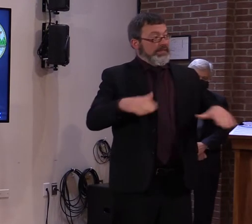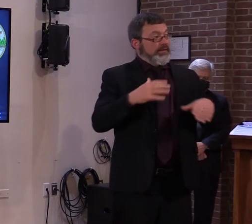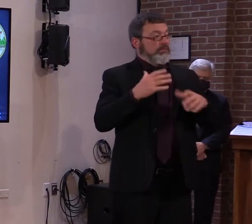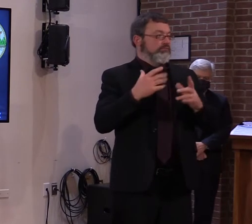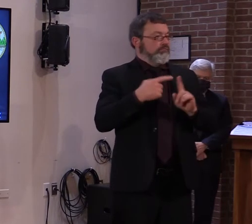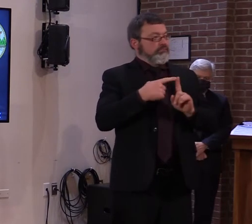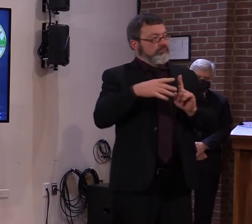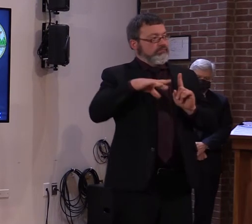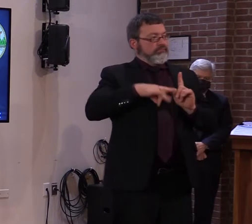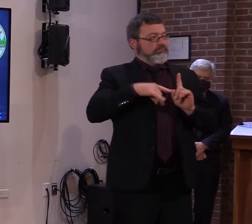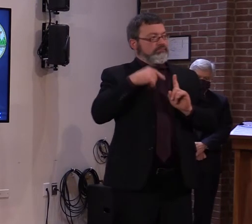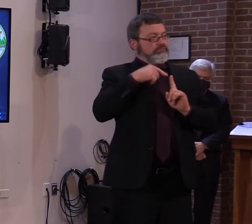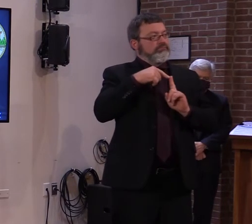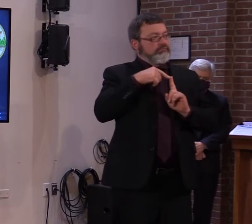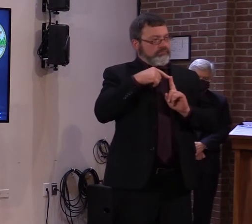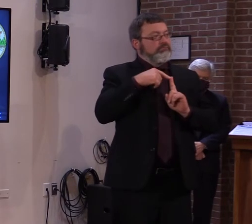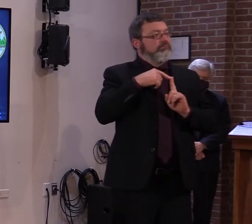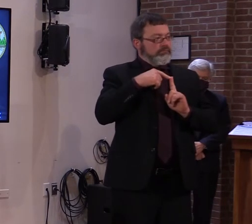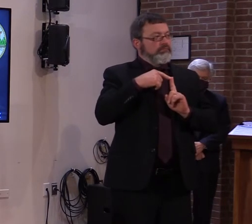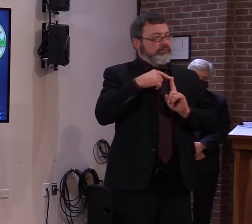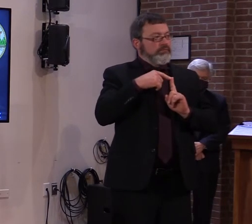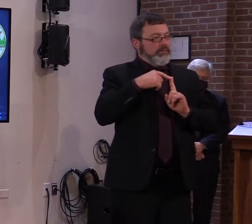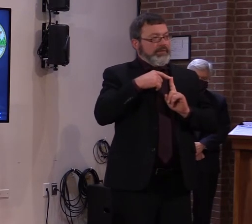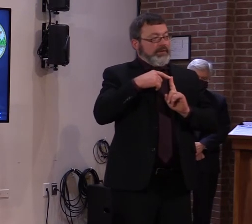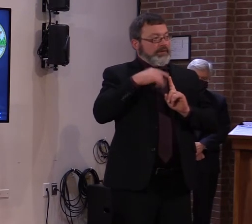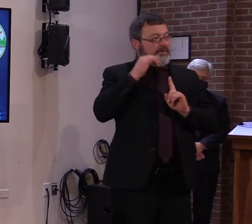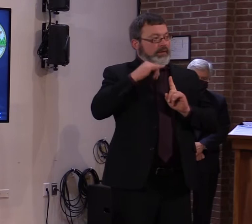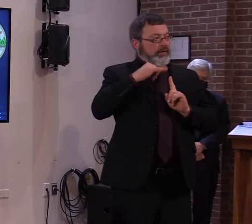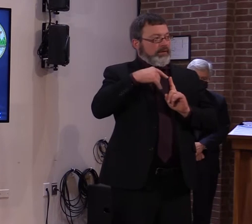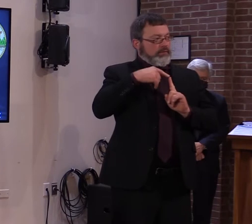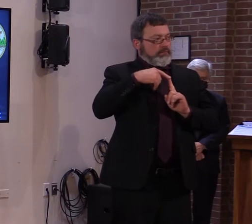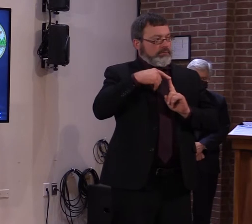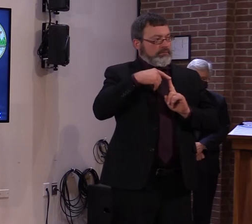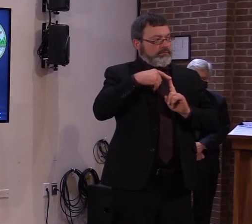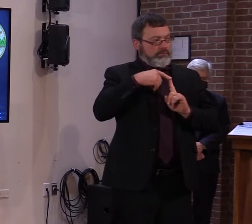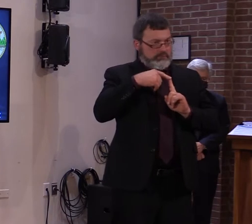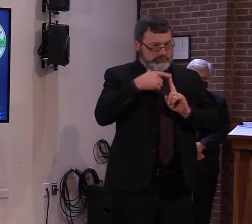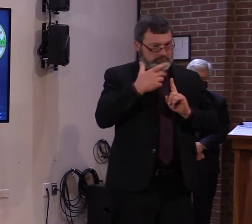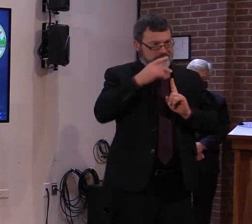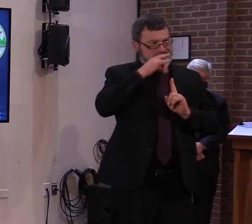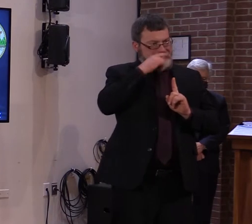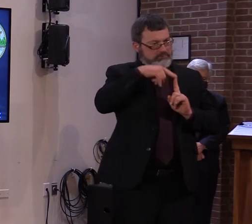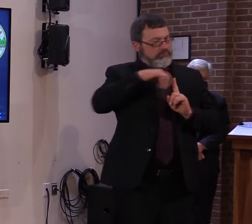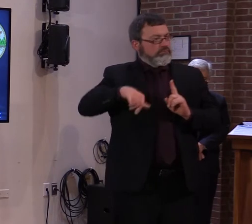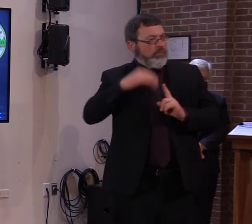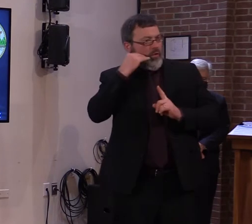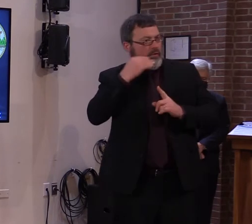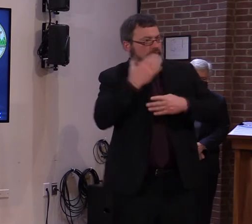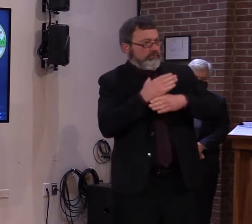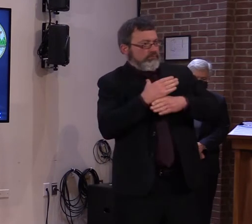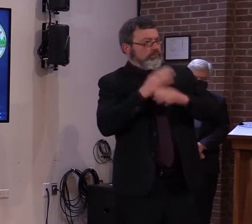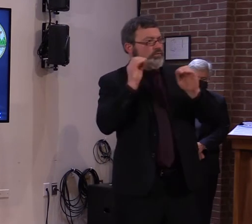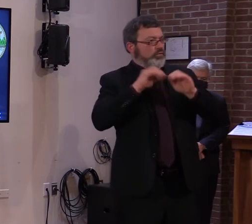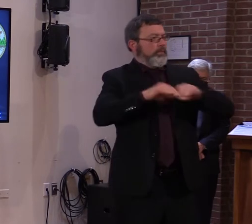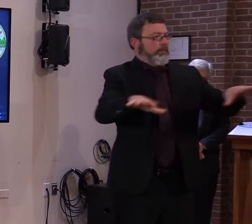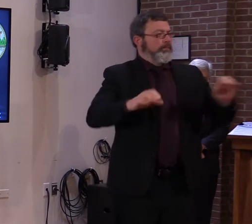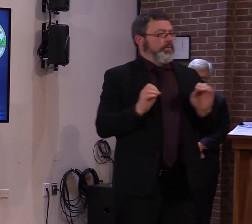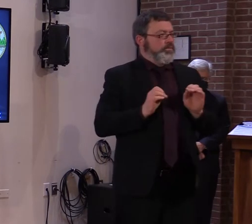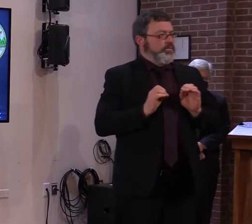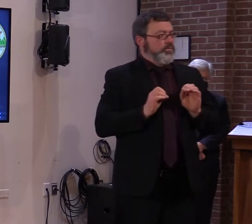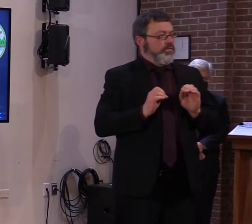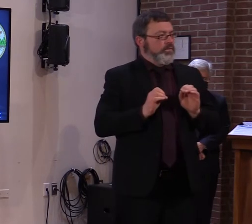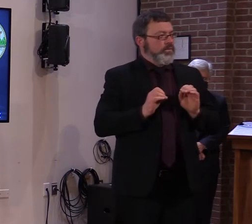we have in place in Vermont." The Children's Hospital at Dartmouth-Hitchcock Medical Center also issued a statement this week